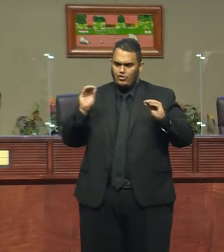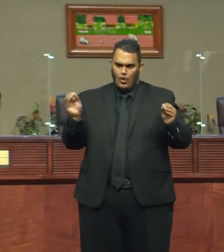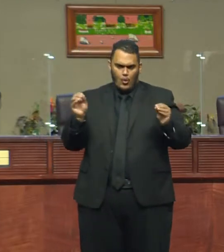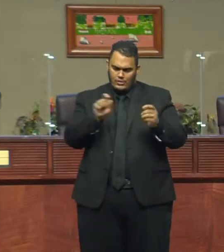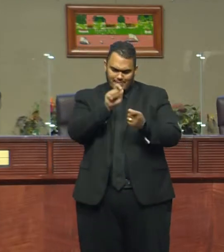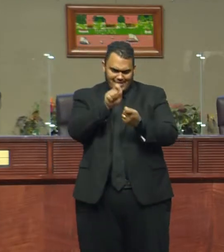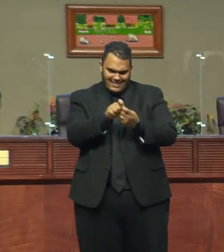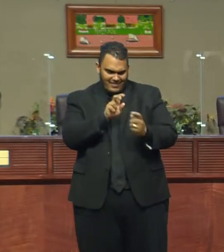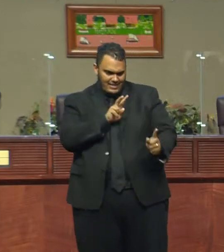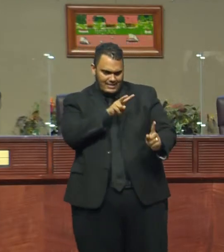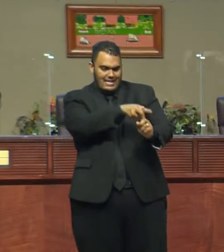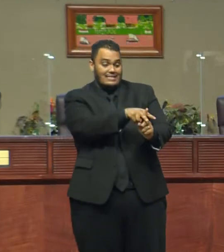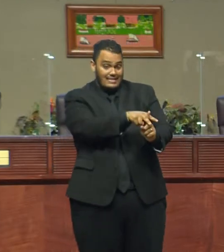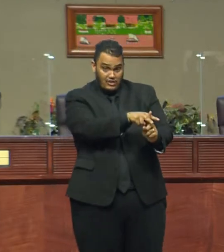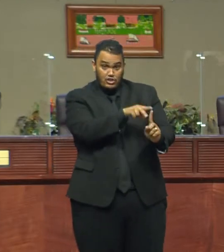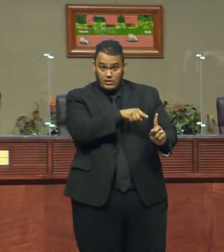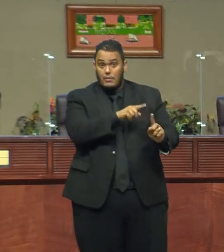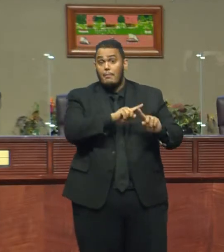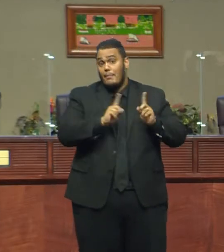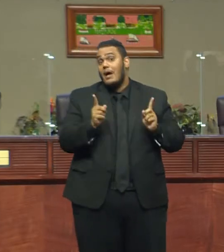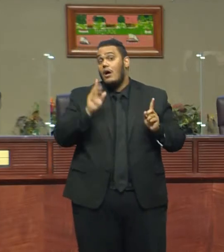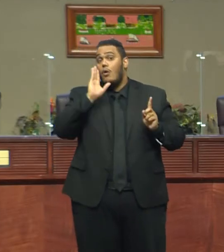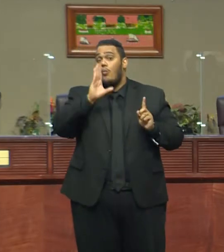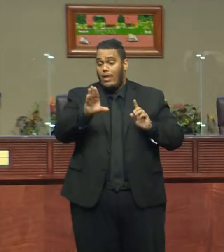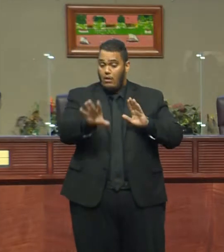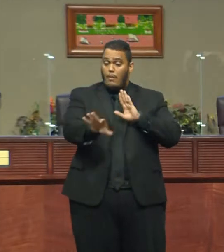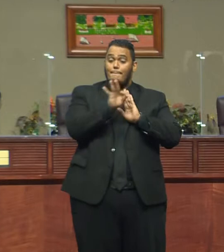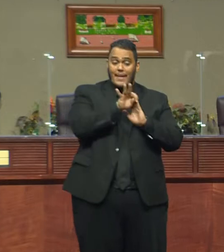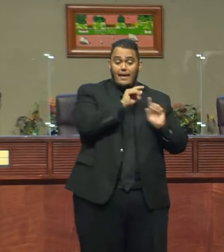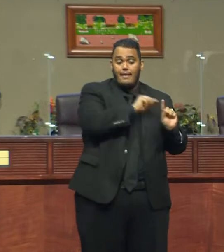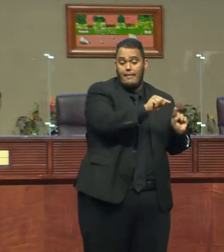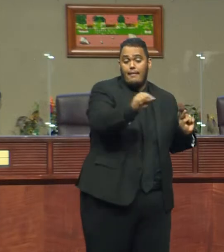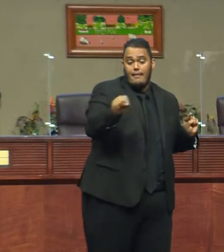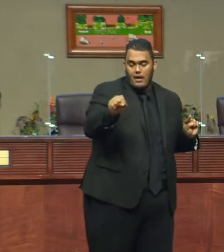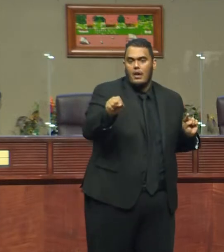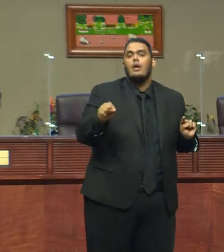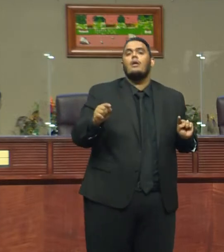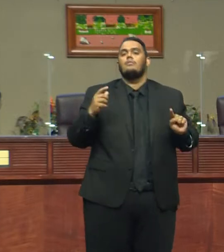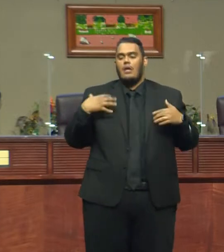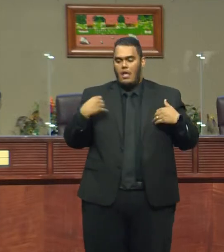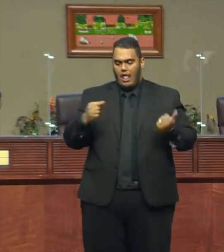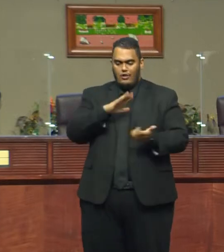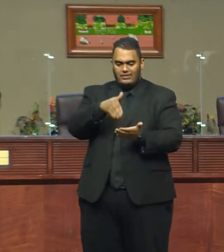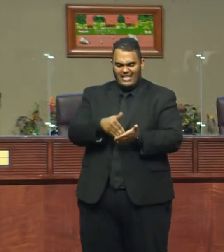and it will be those within local jurisdictions.